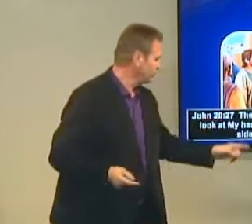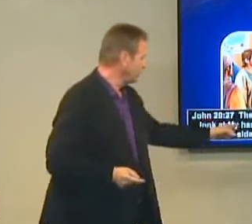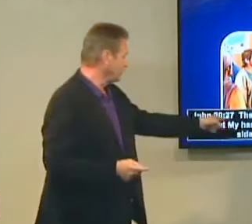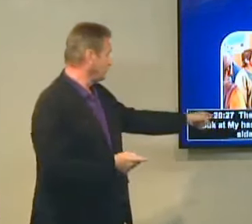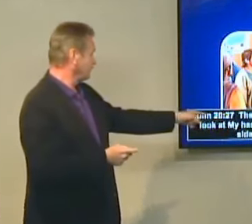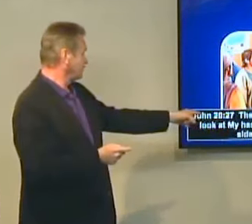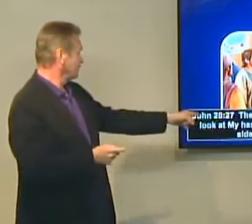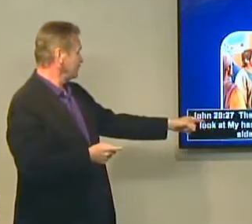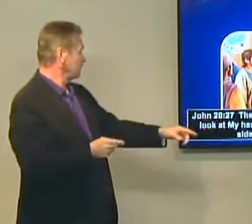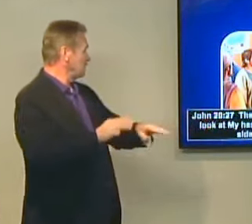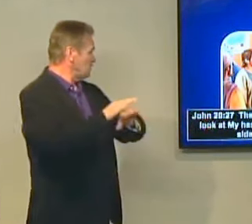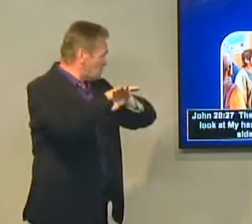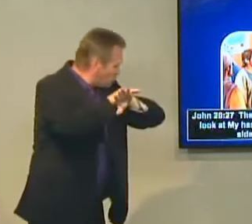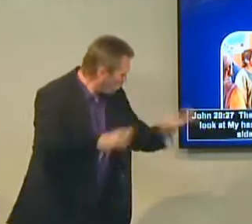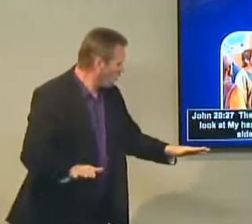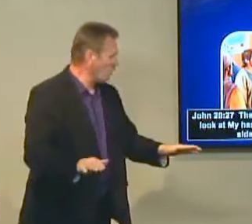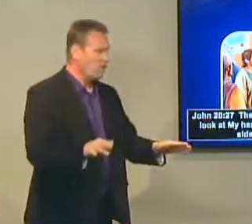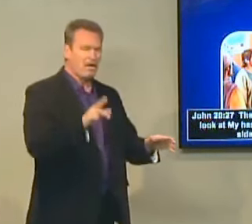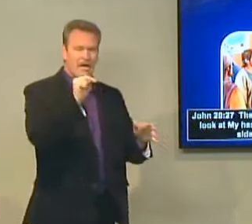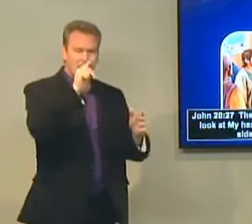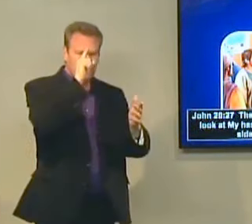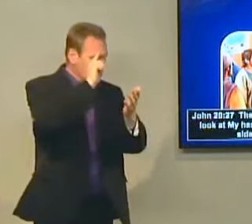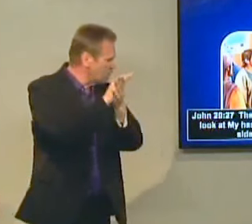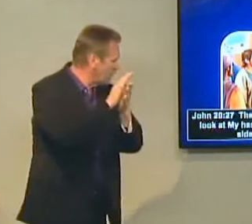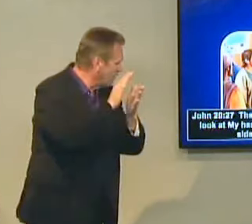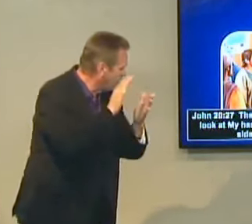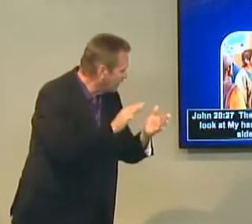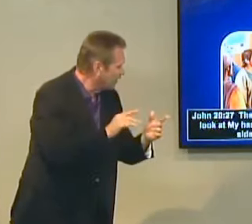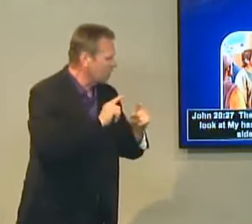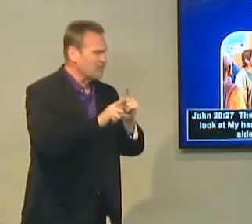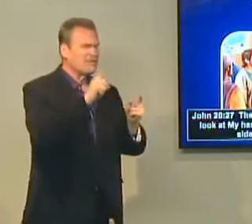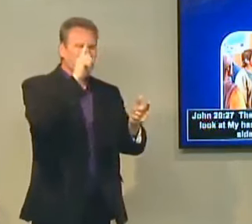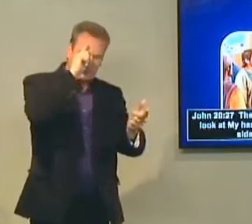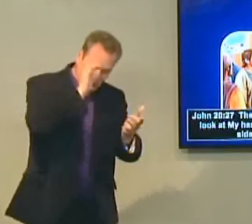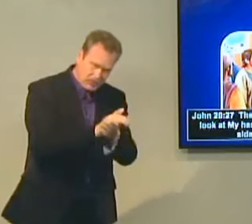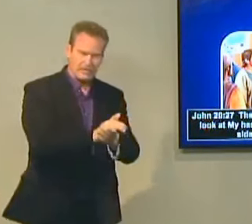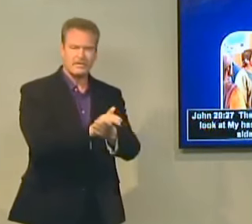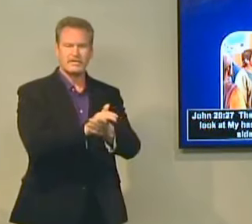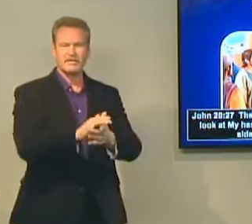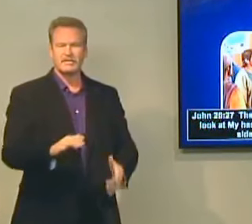And so Jesus says to him. Do not be unbelieving. But believe.